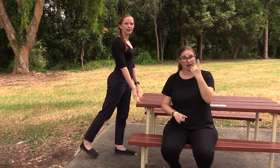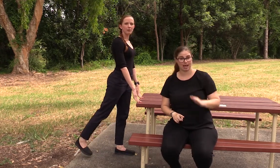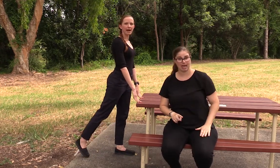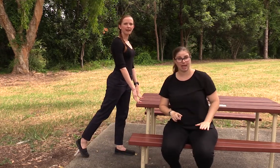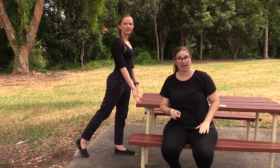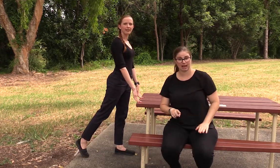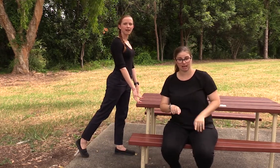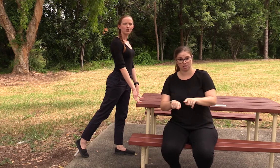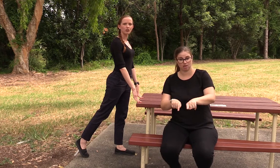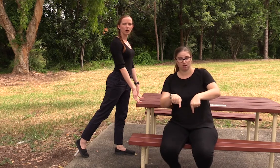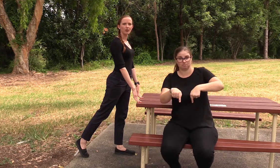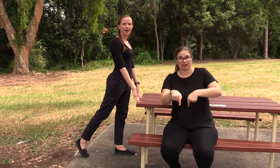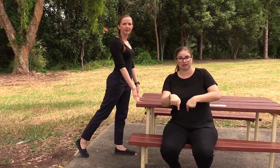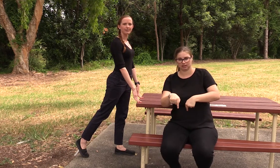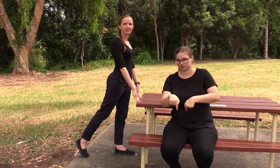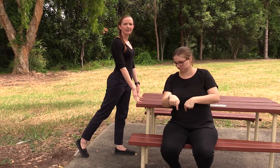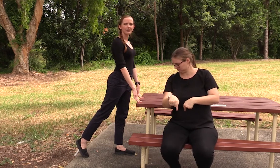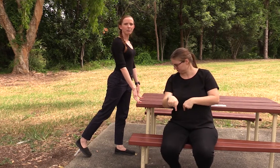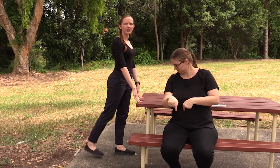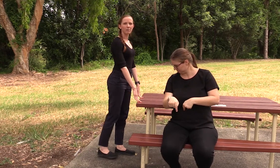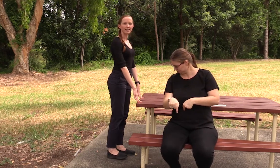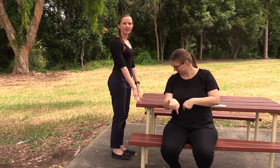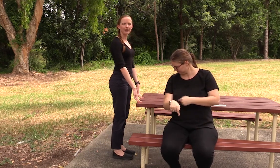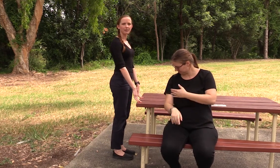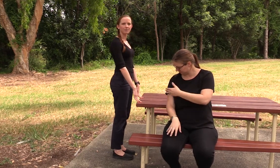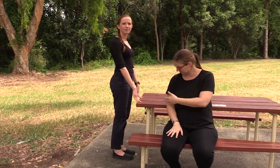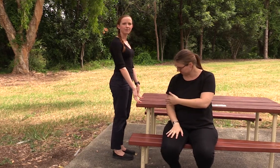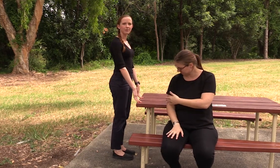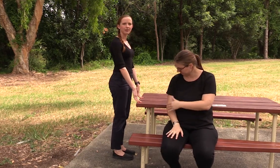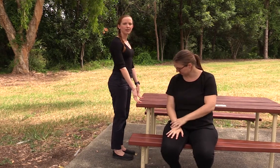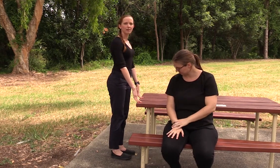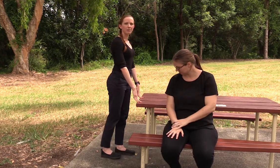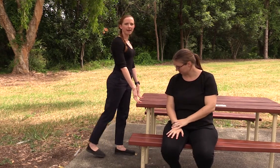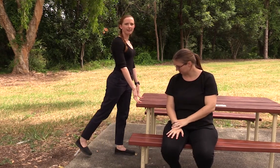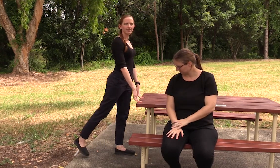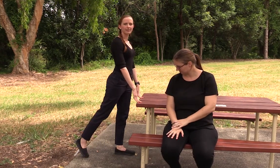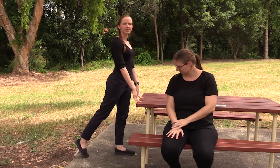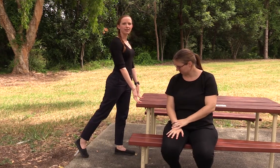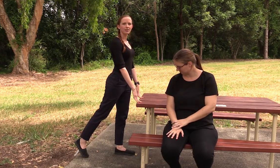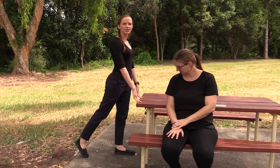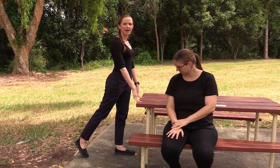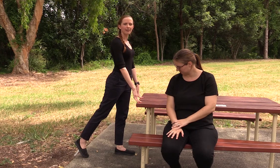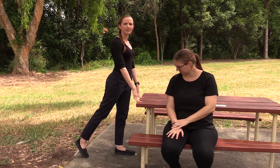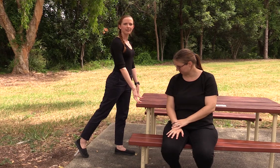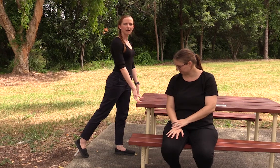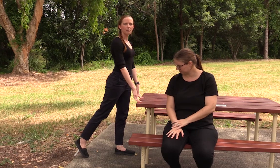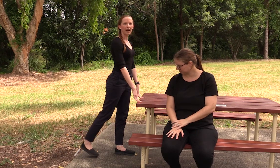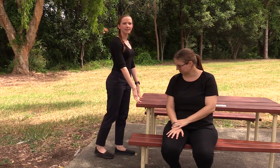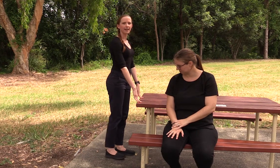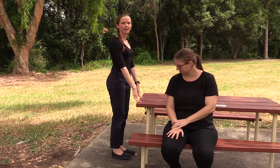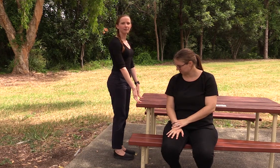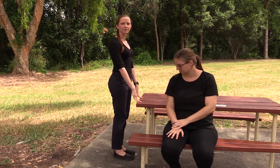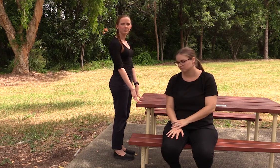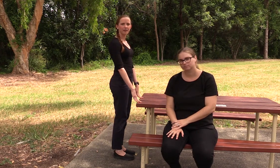you step it back and touch your toe down, then bring it back together. Back, touch down,